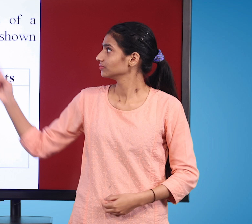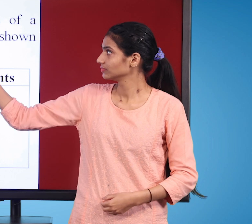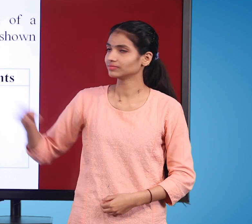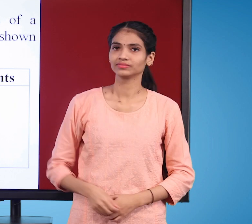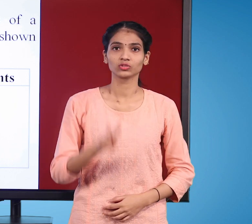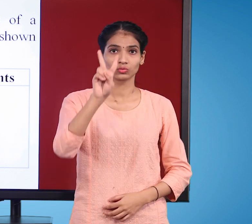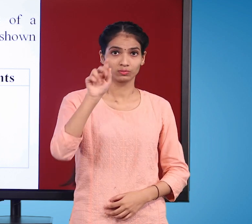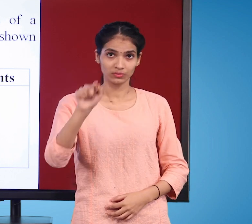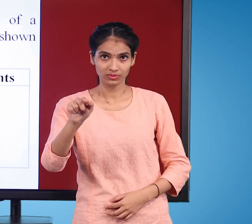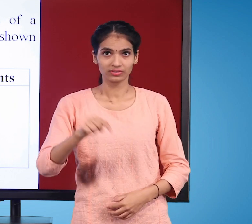Two.